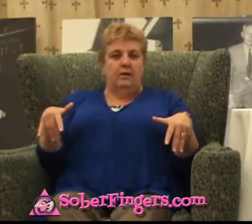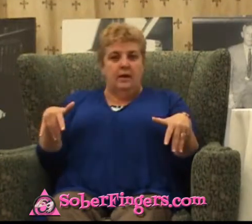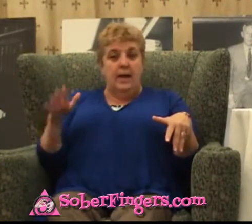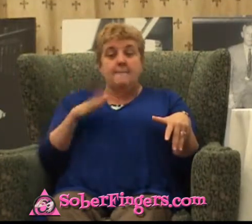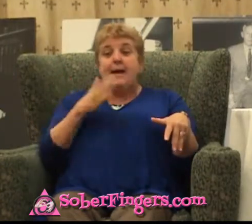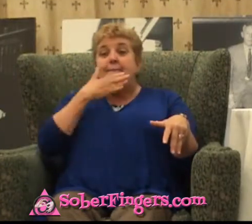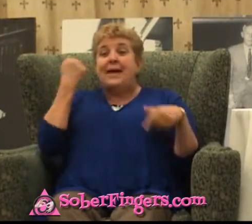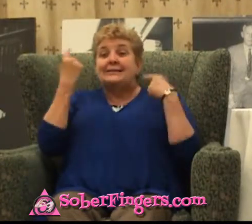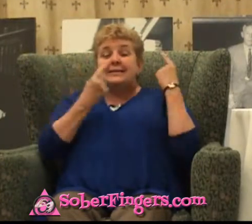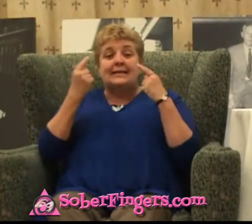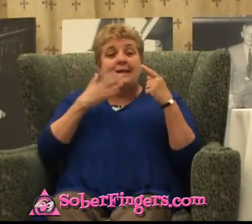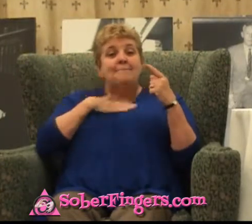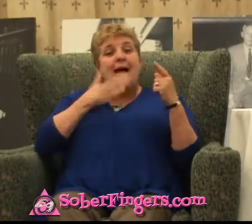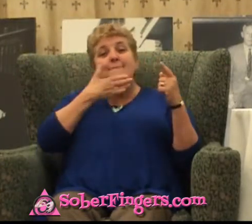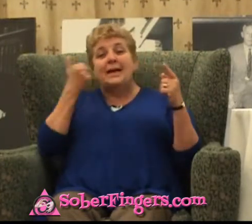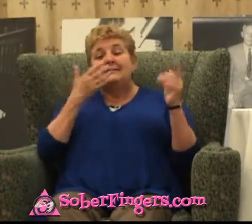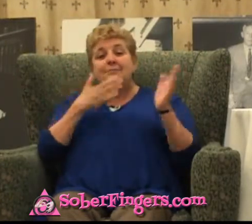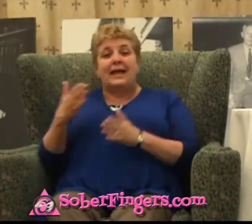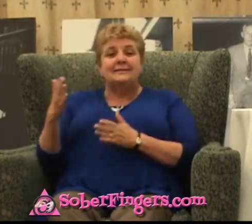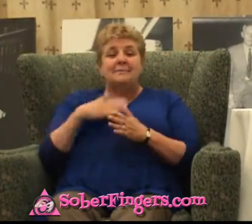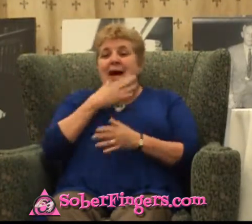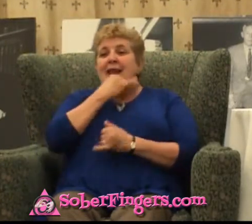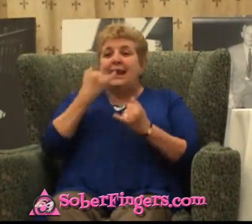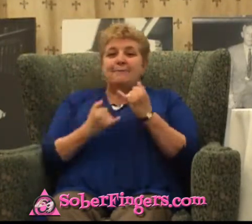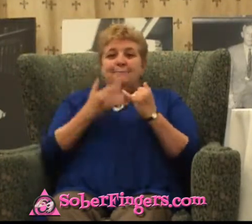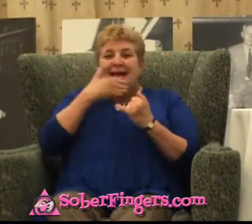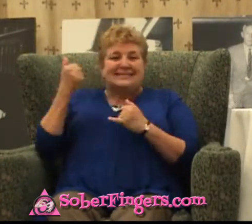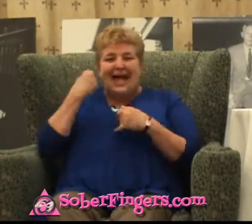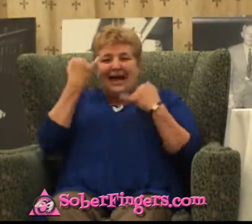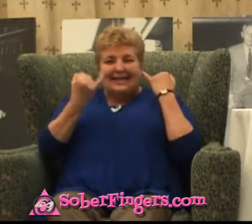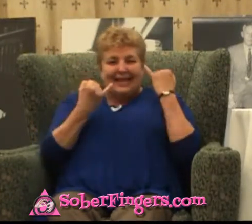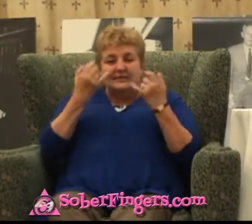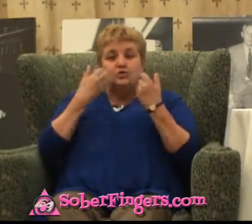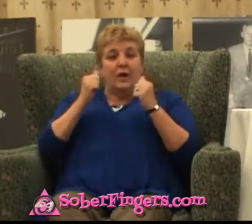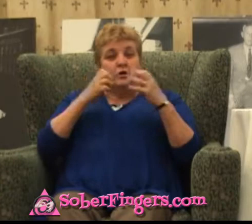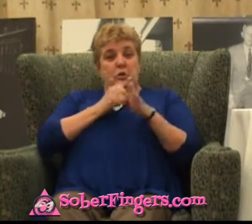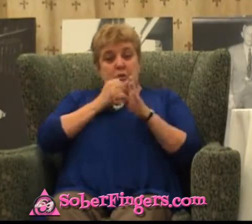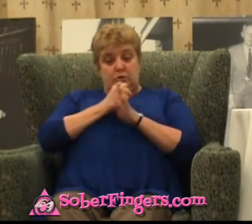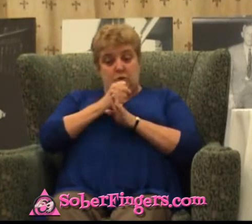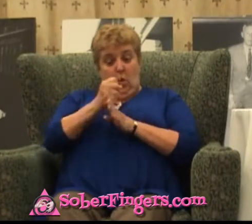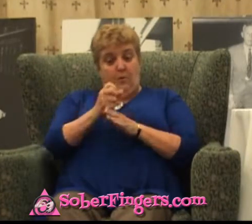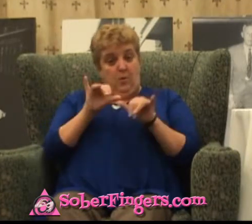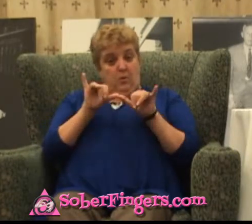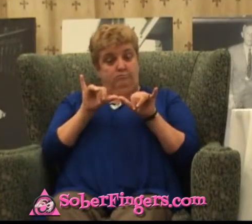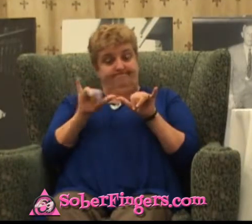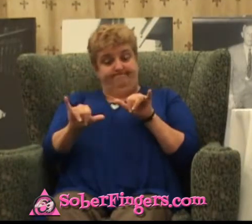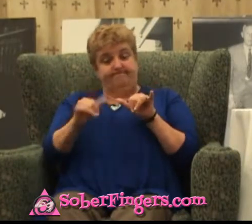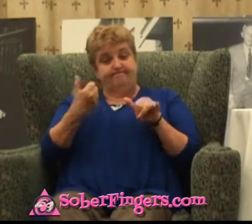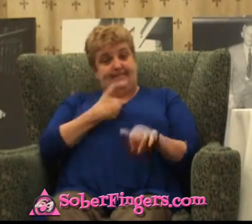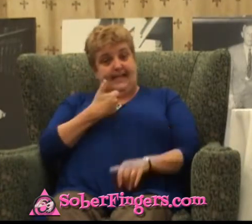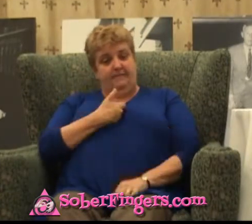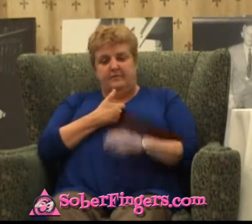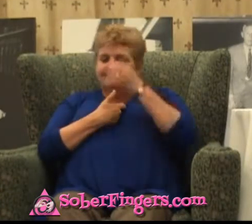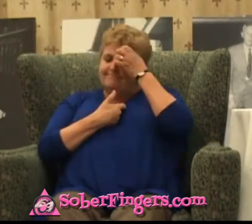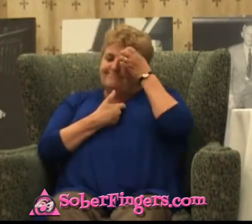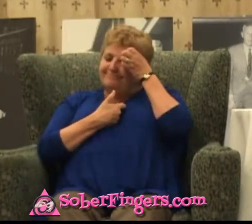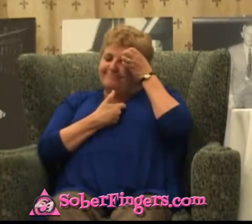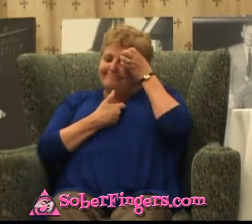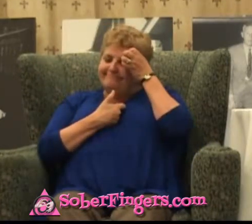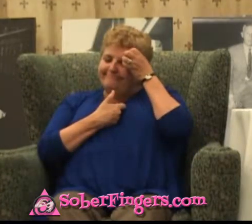my last idea, trying to stay sober on my own, because see, I didn't want to be that mom like I had grown up with, got me